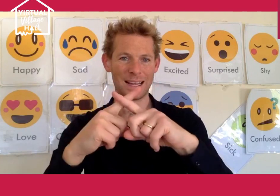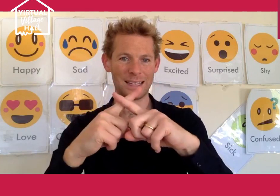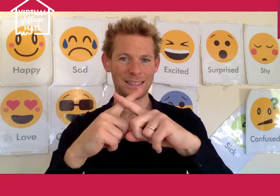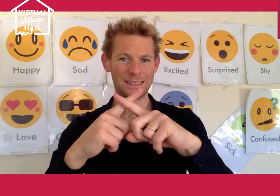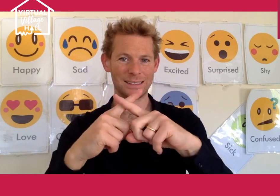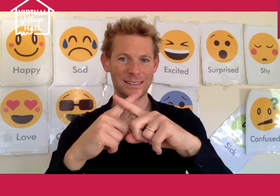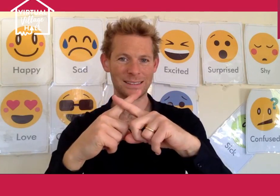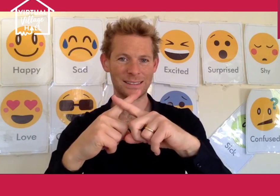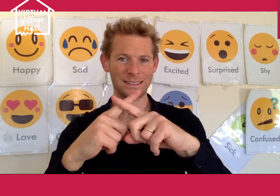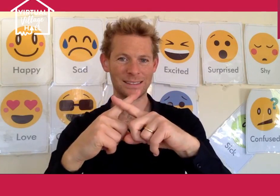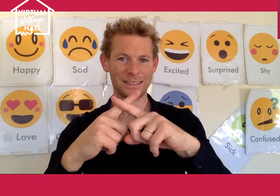X.